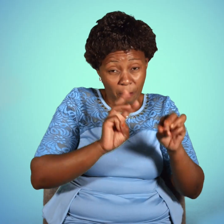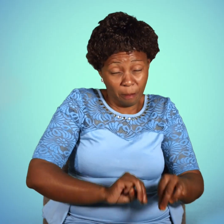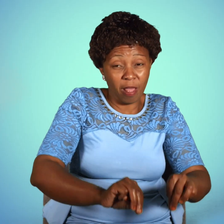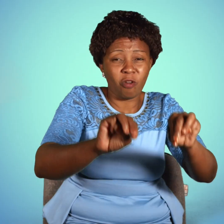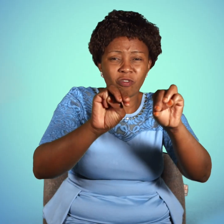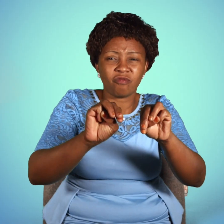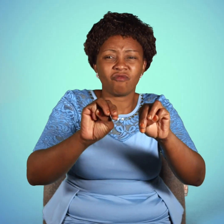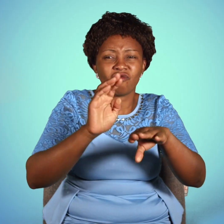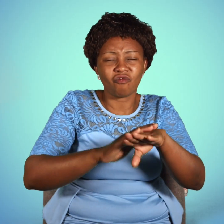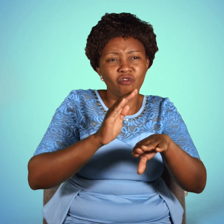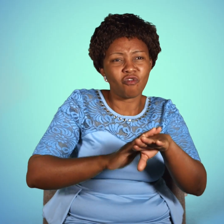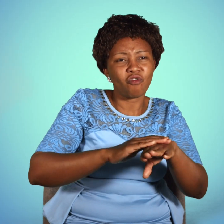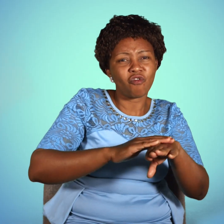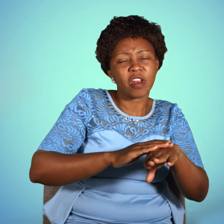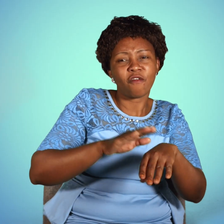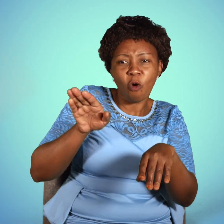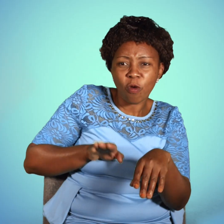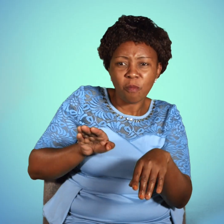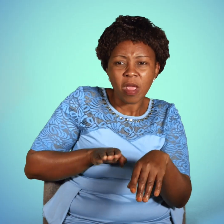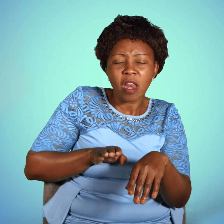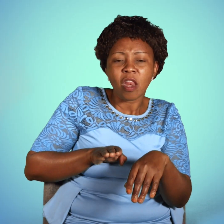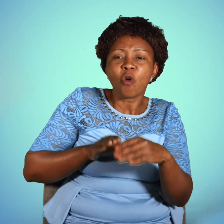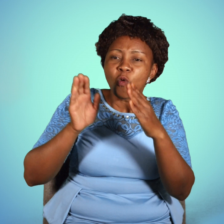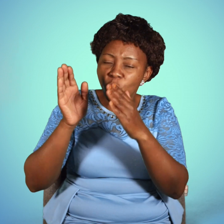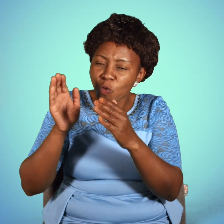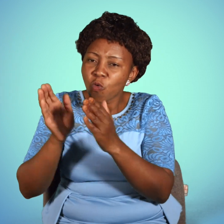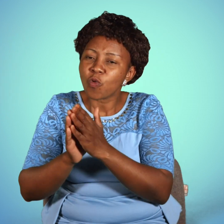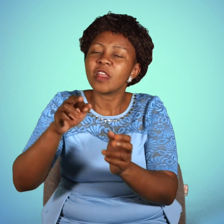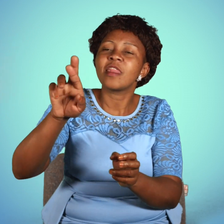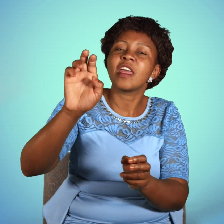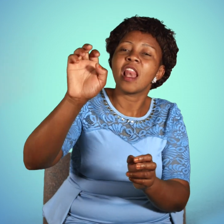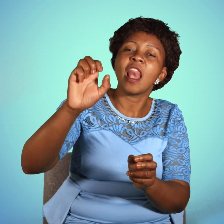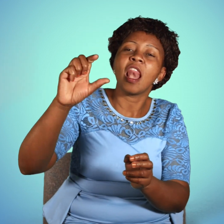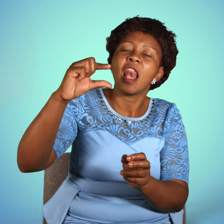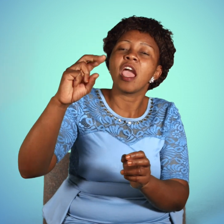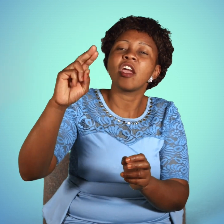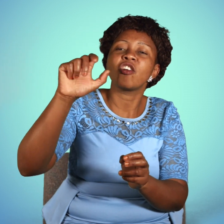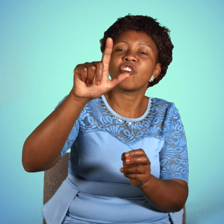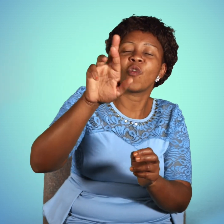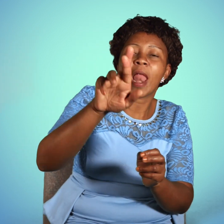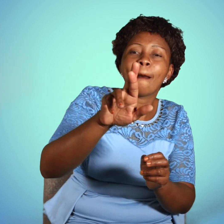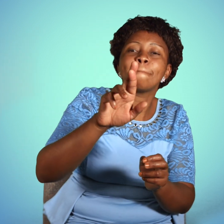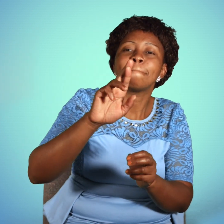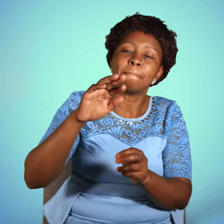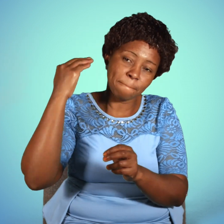This method is suitable for women with a regular period and a menstrual cycle that